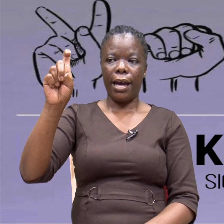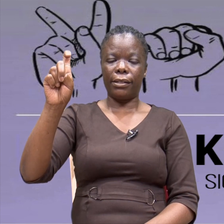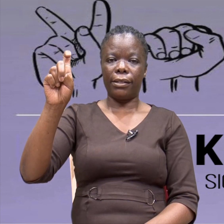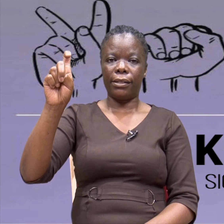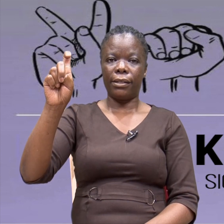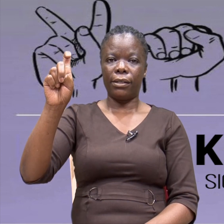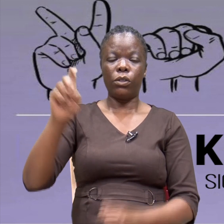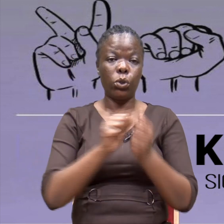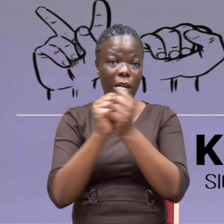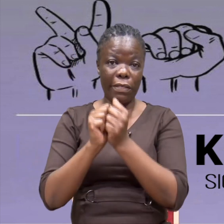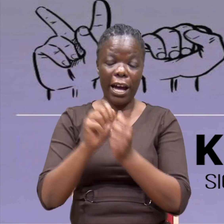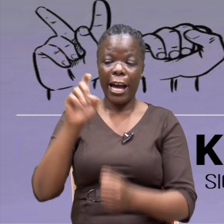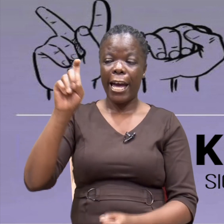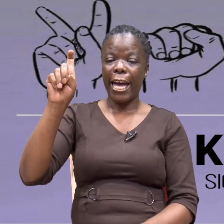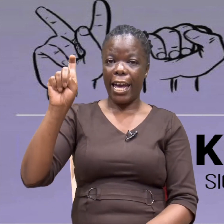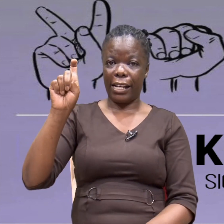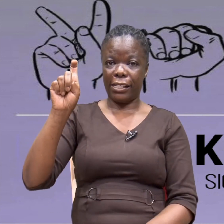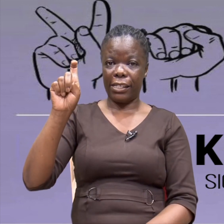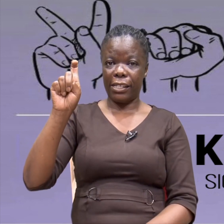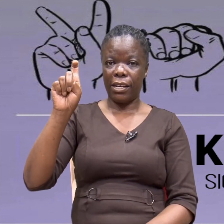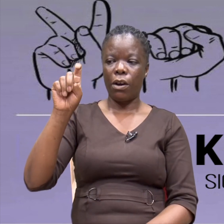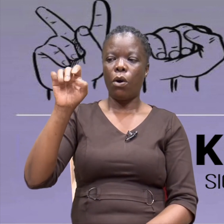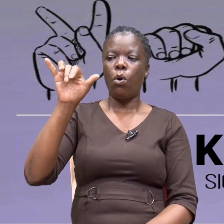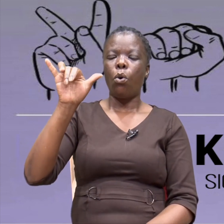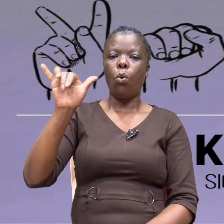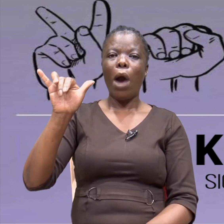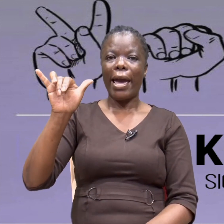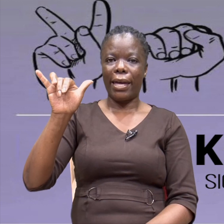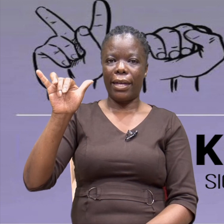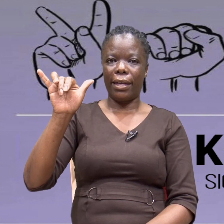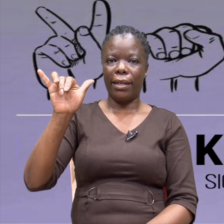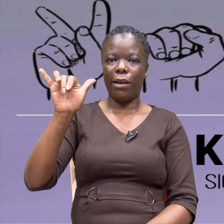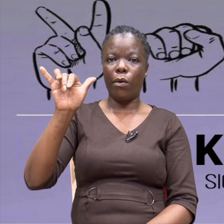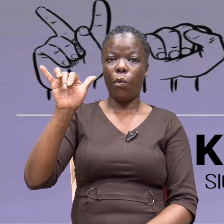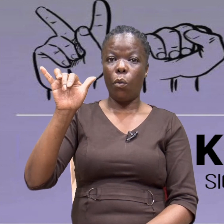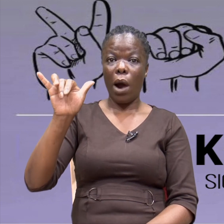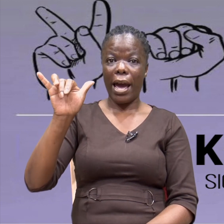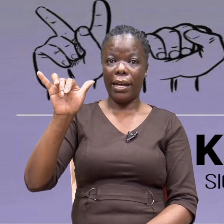X. Together, X. Y. Y.